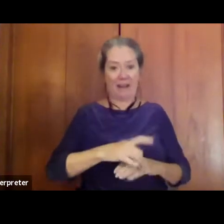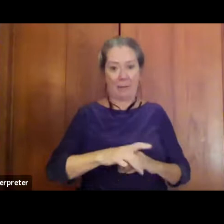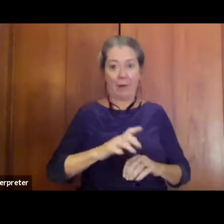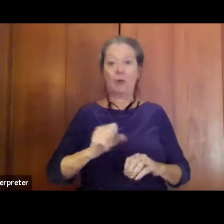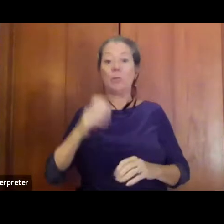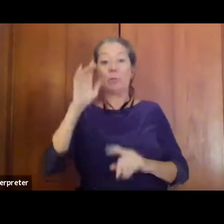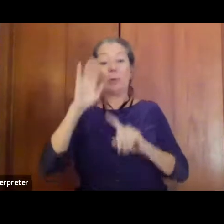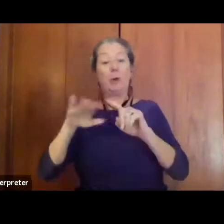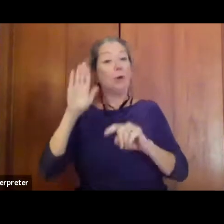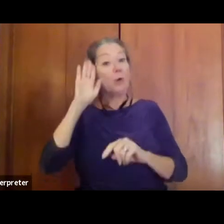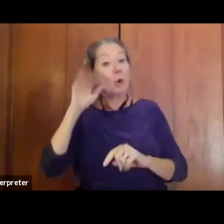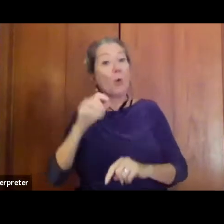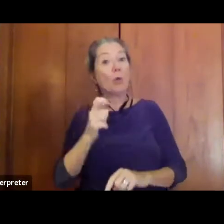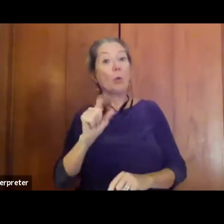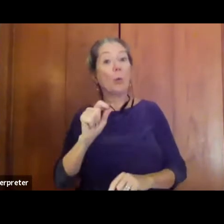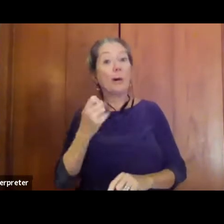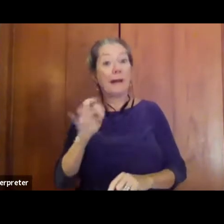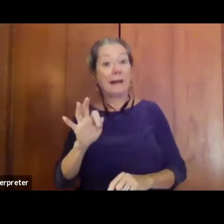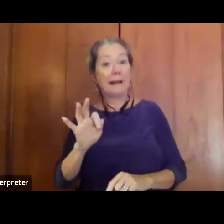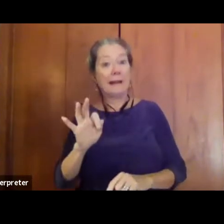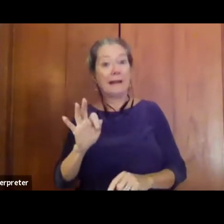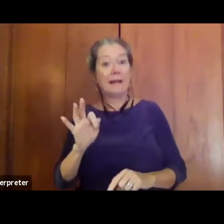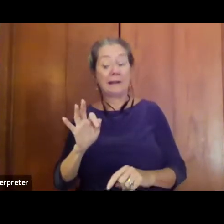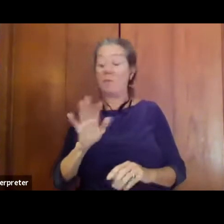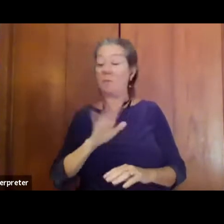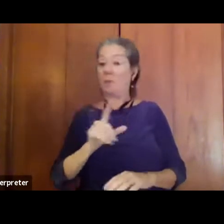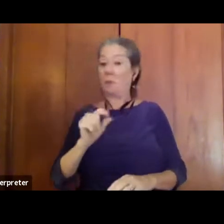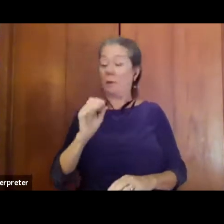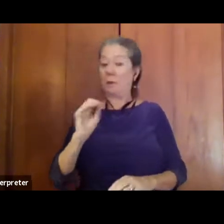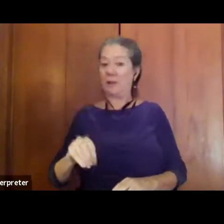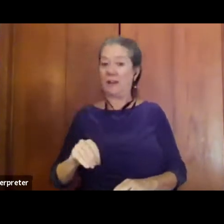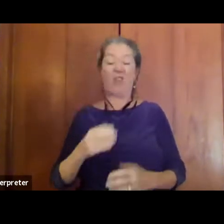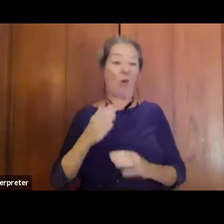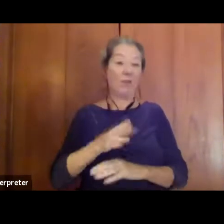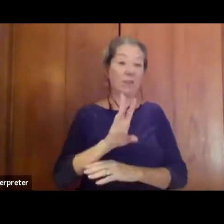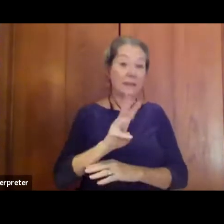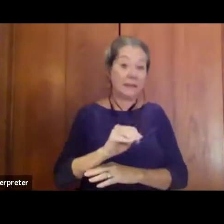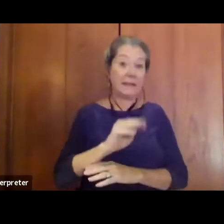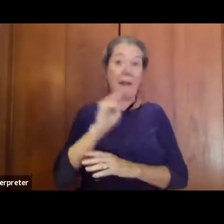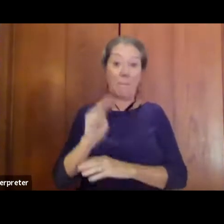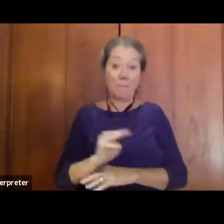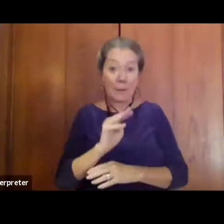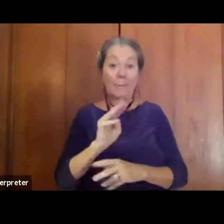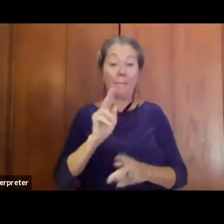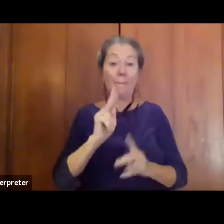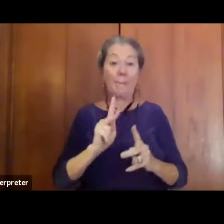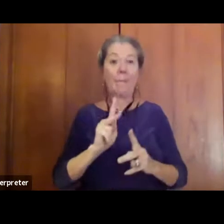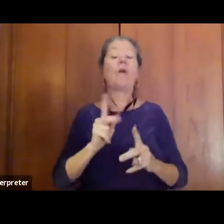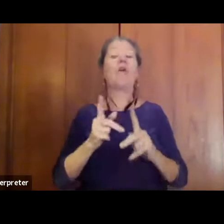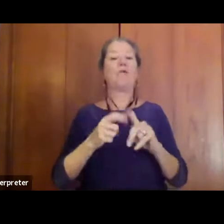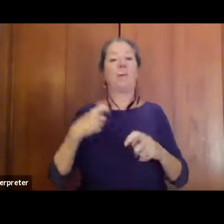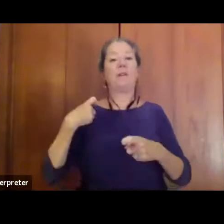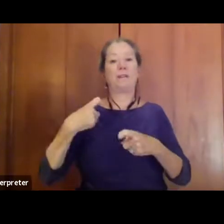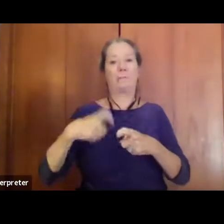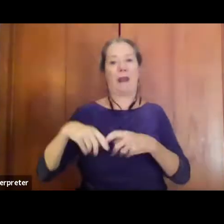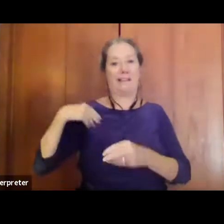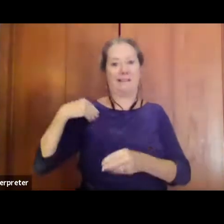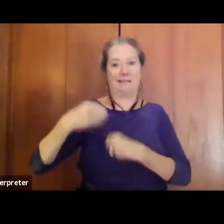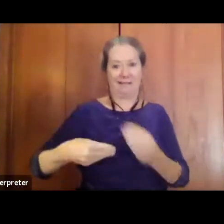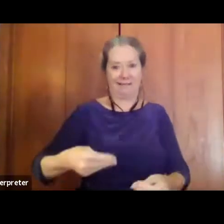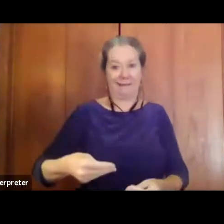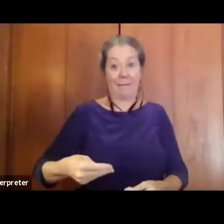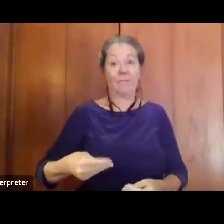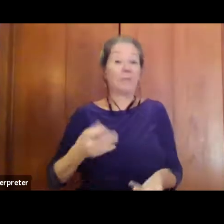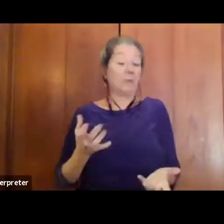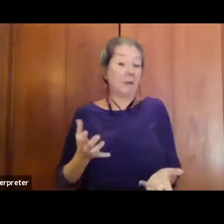United States, just over 60 million people, are from Hispanic descent. As such, there's a huge likelihood